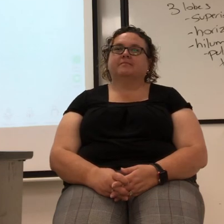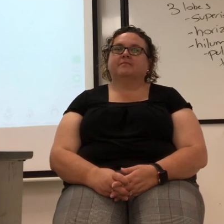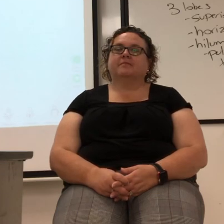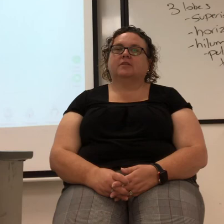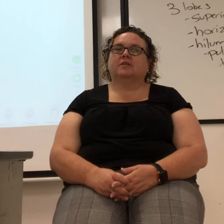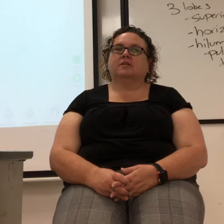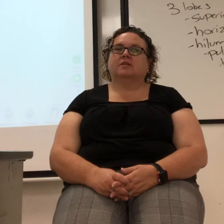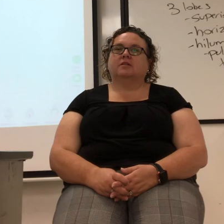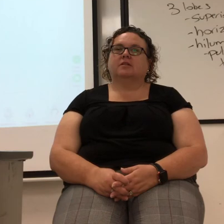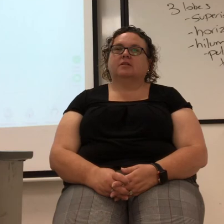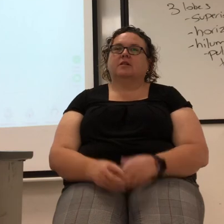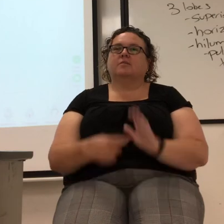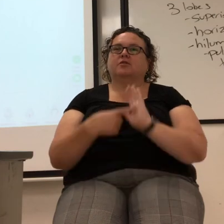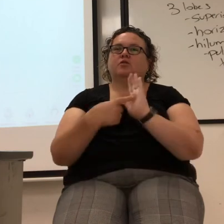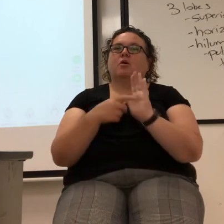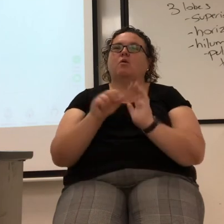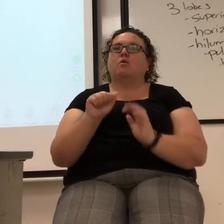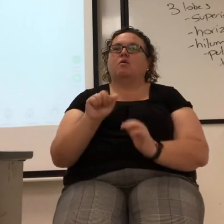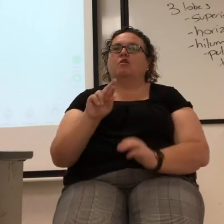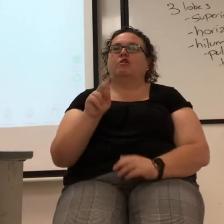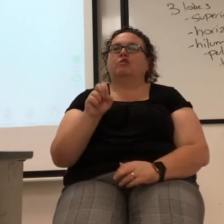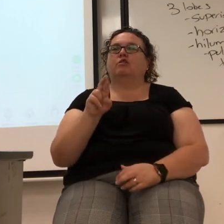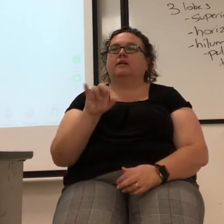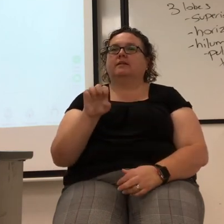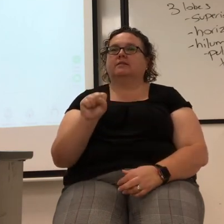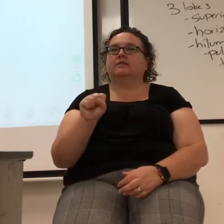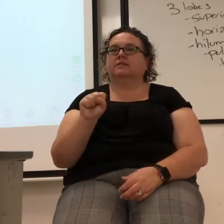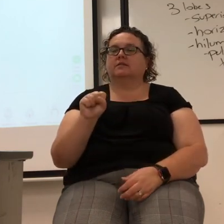Throwing in arteries, I guess.